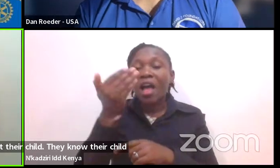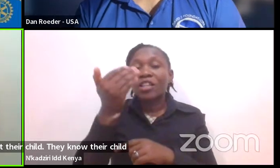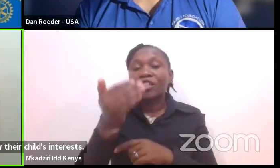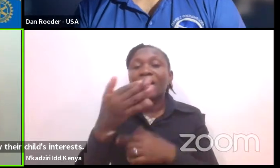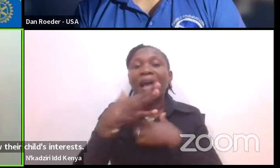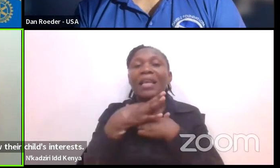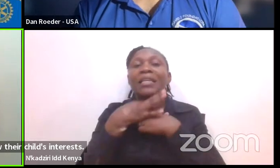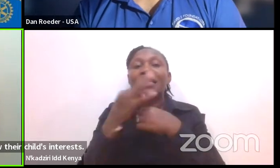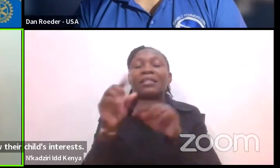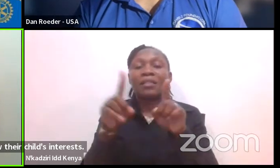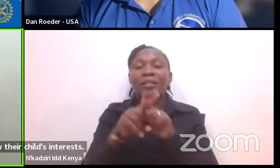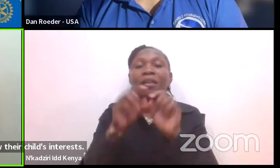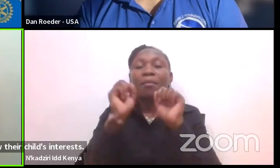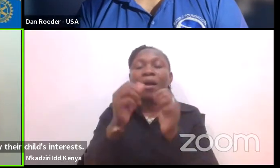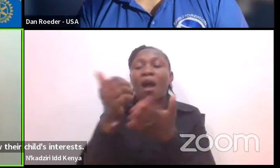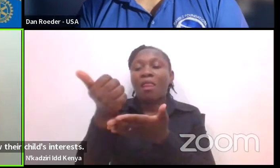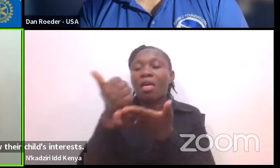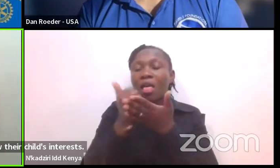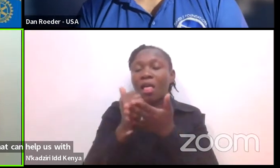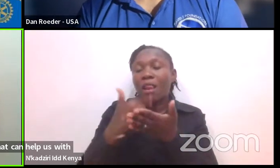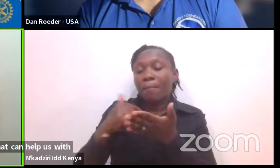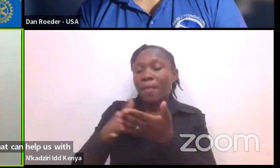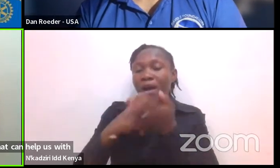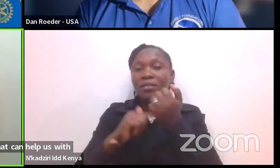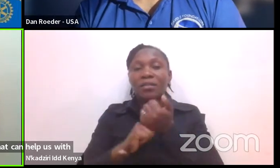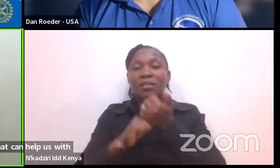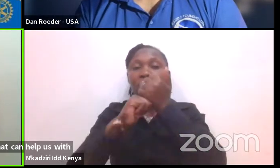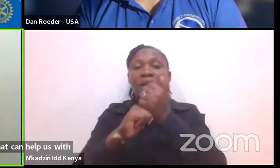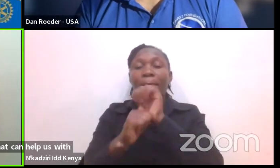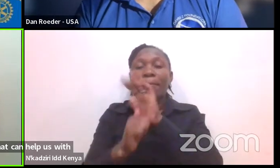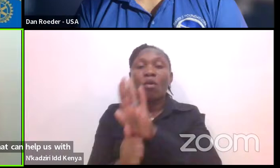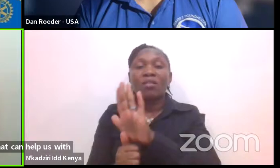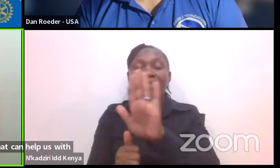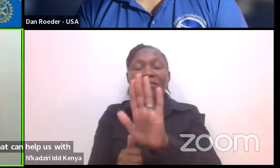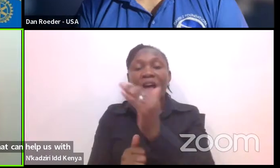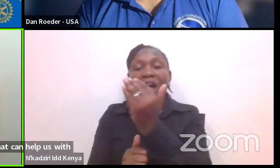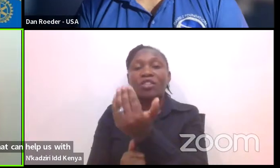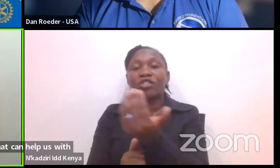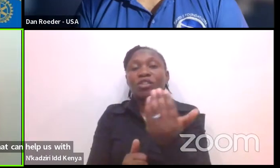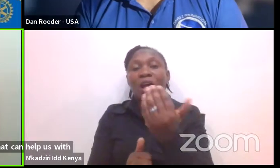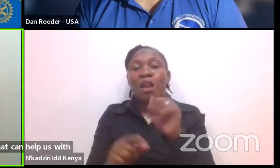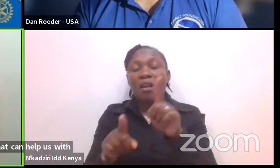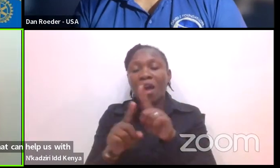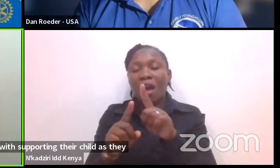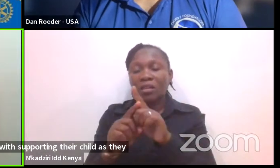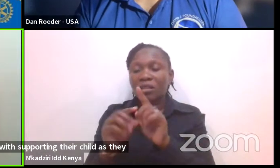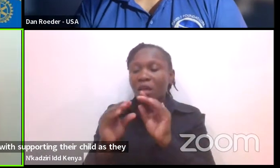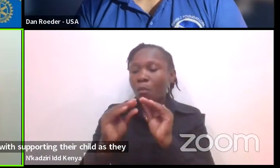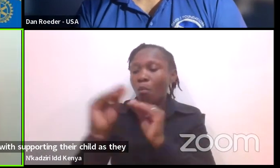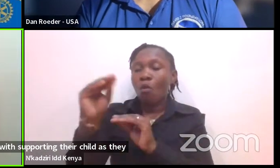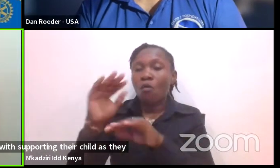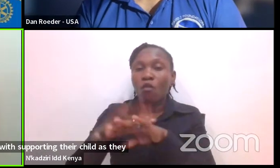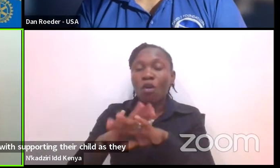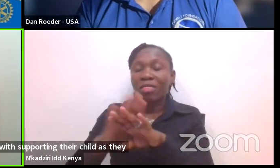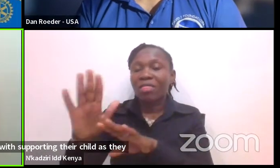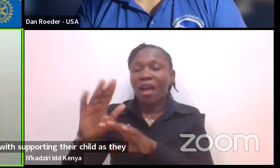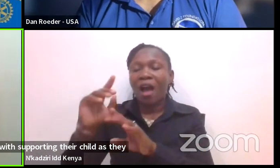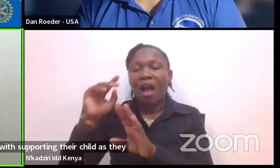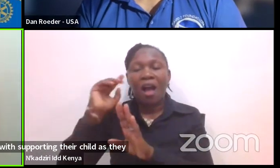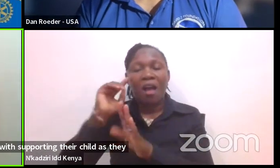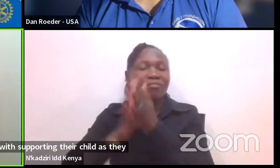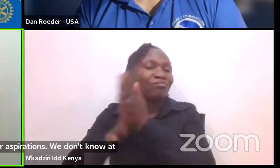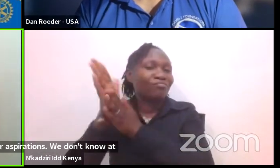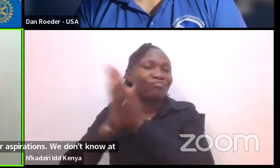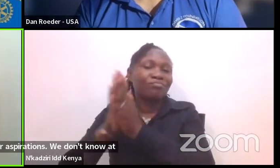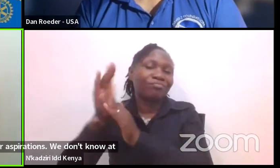with supporting their child as they work towards their aspirations. We don't know at school if